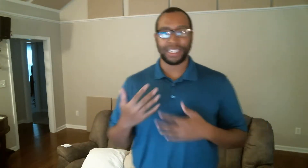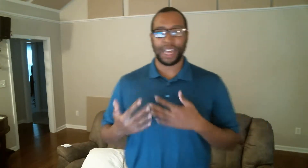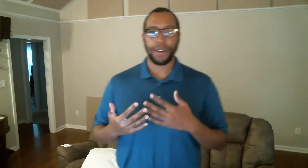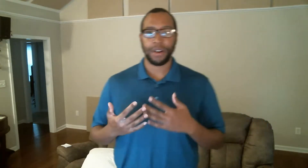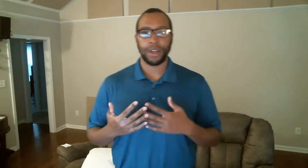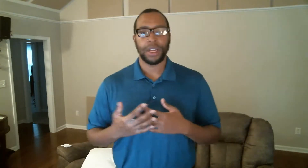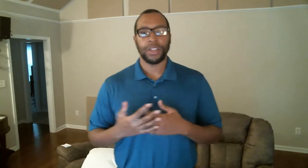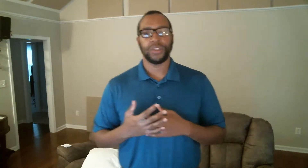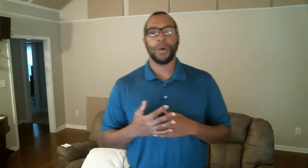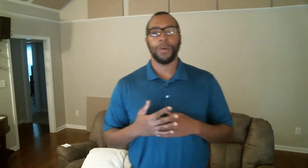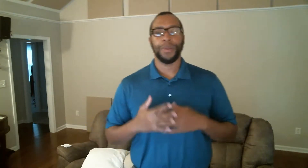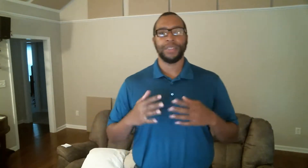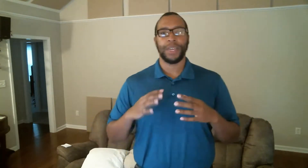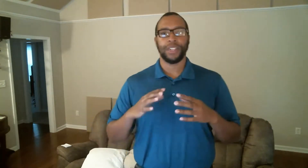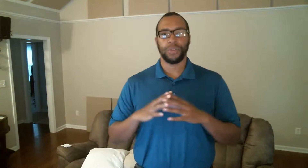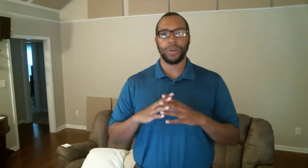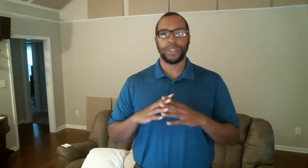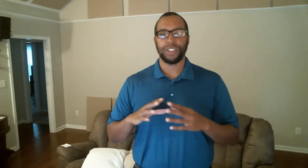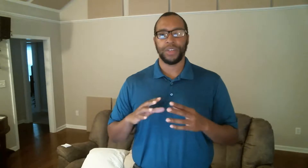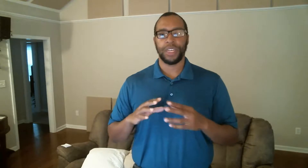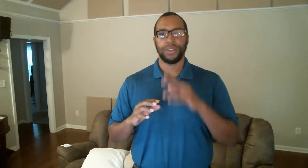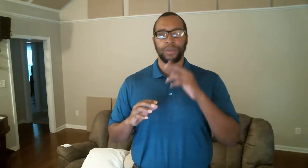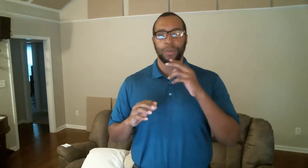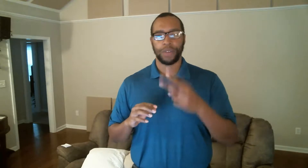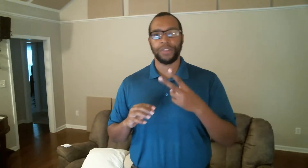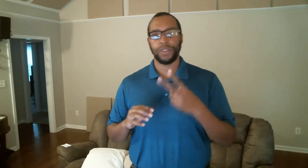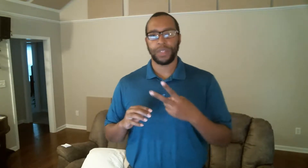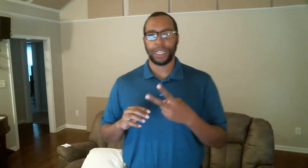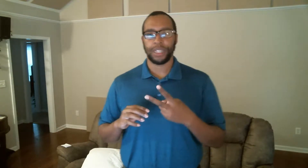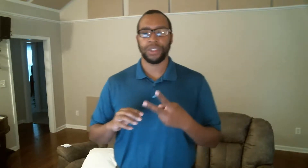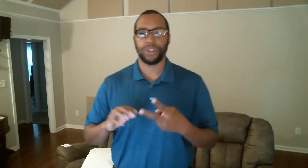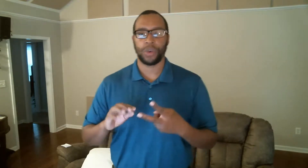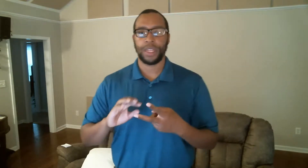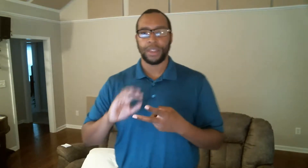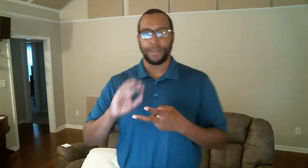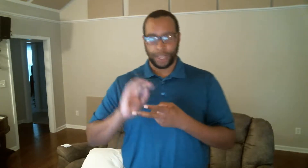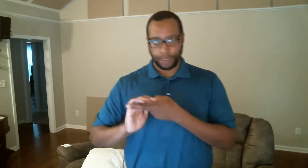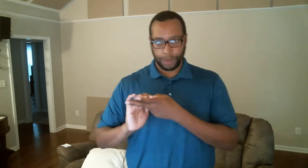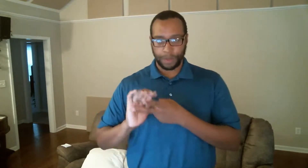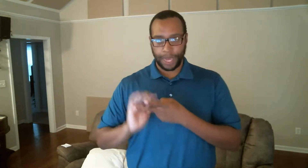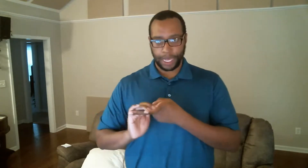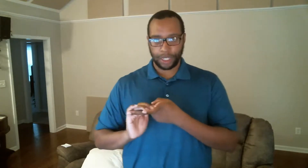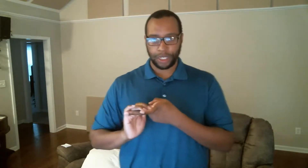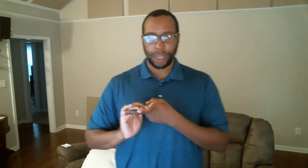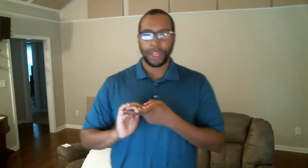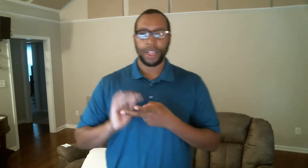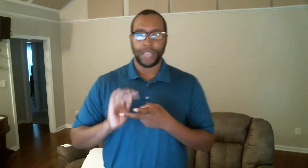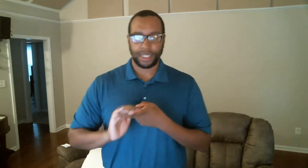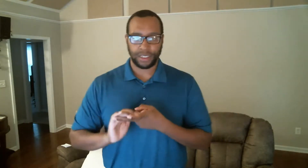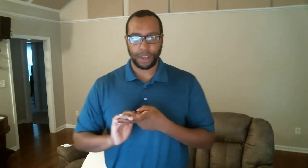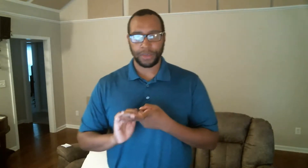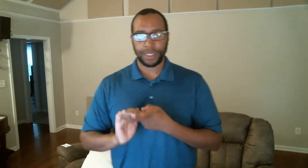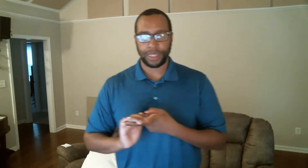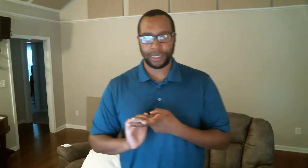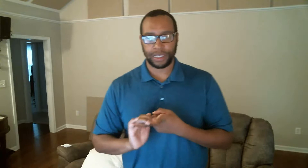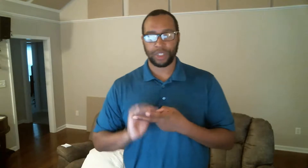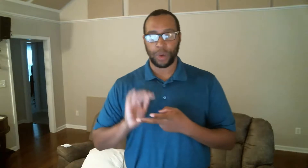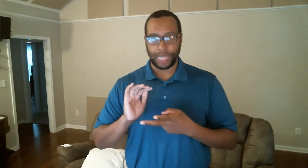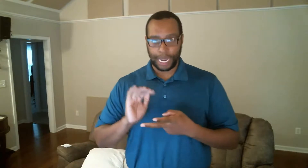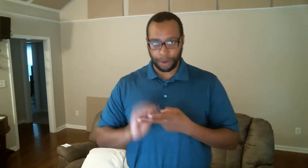together. So please make sure that you either do one of 2 things: join the Facebook page, Let's Talk 360, join that